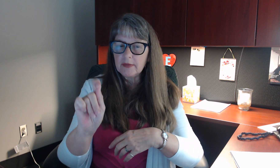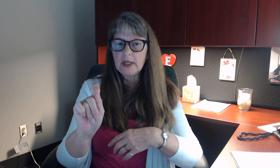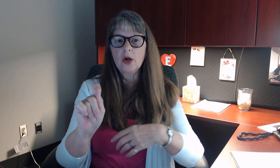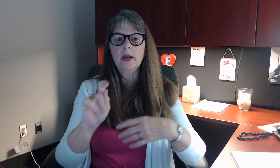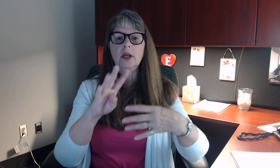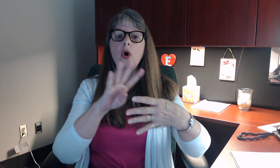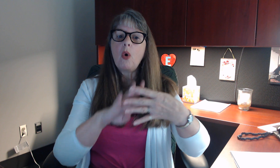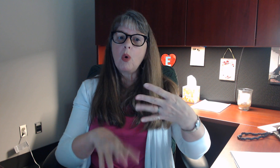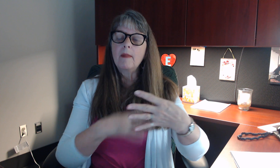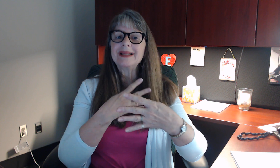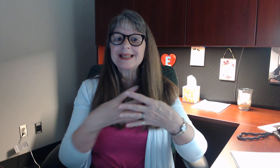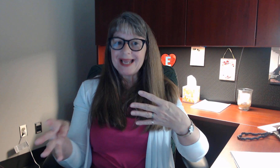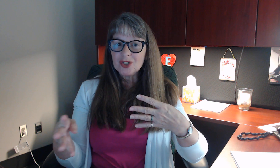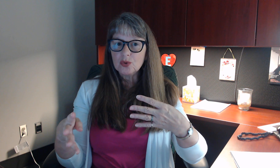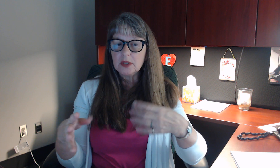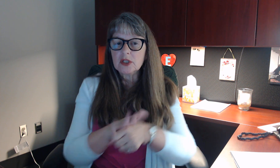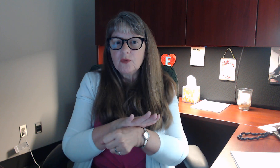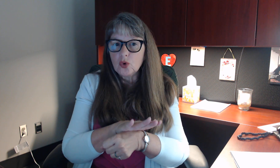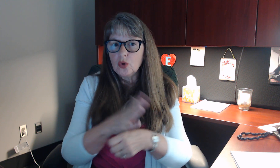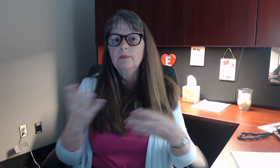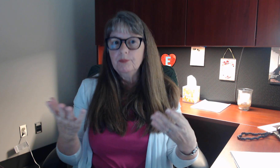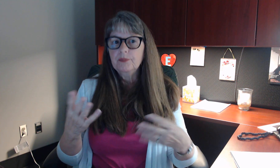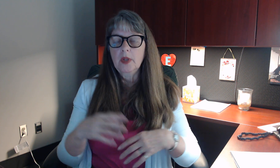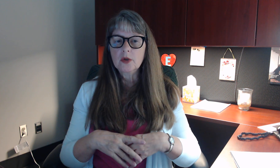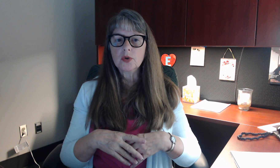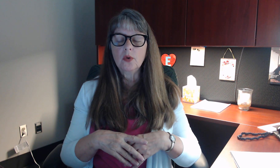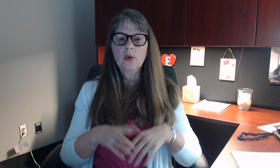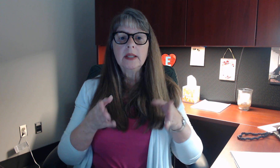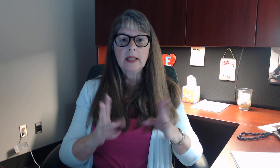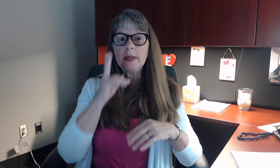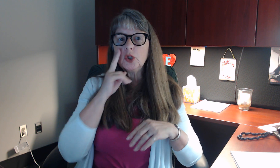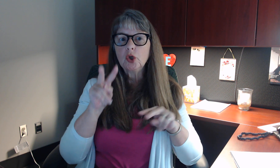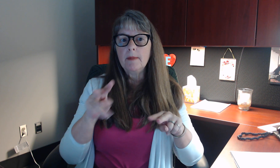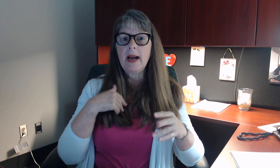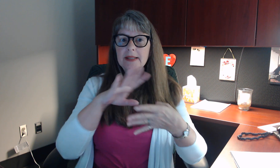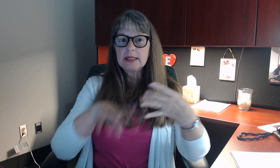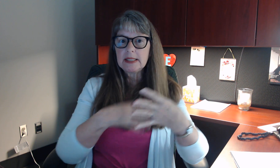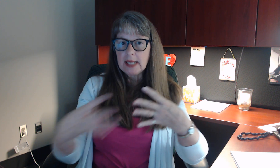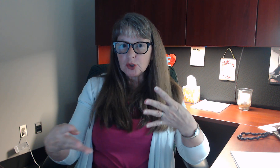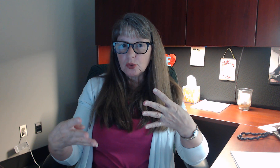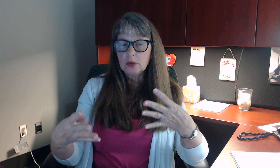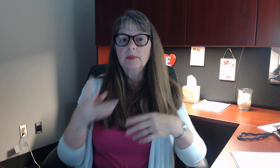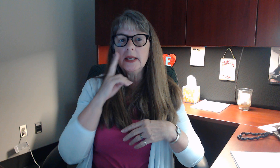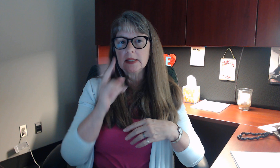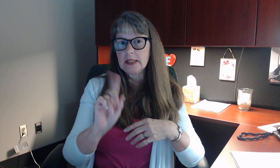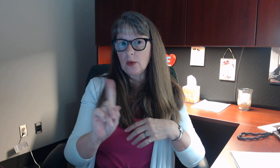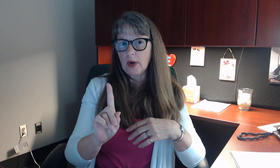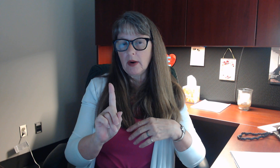everything on it, or my schedule is full. So let me look at my schedule and see where I